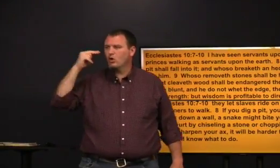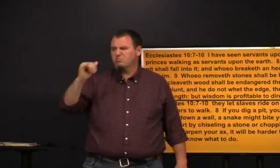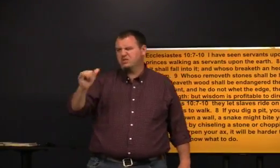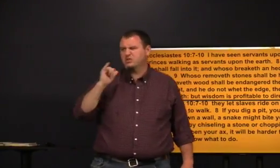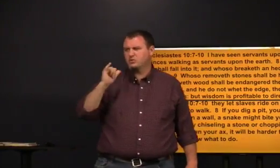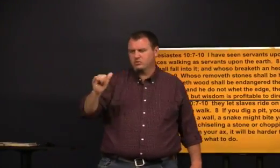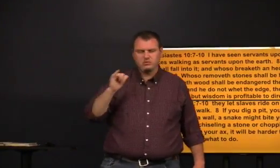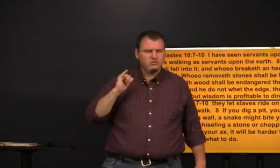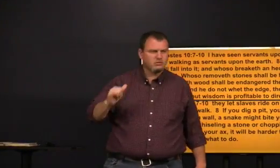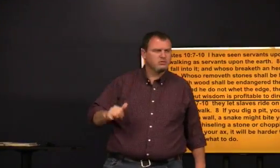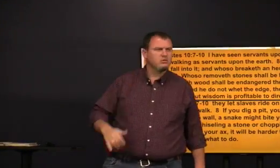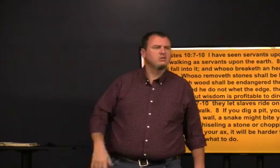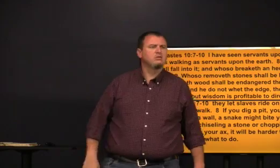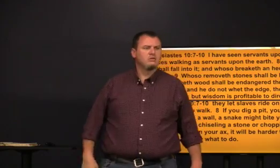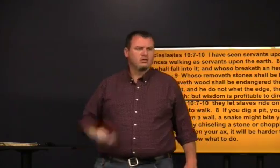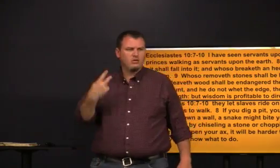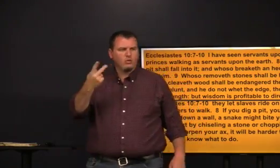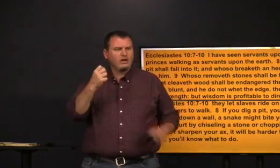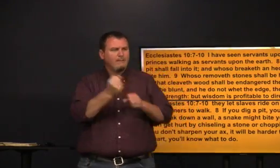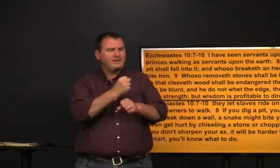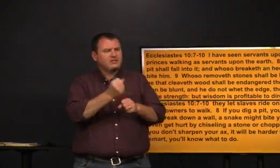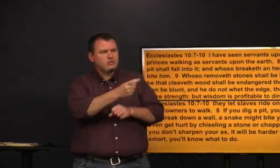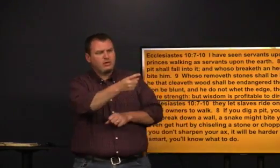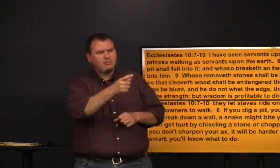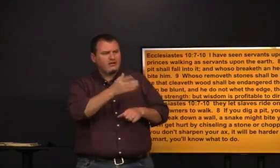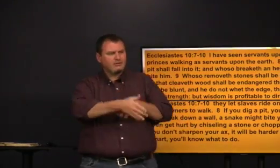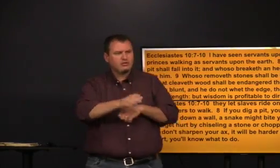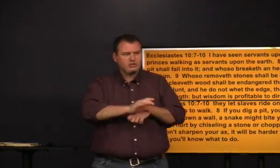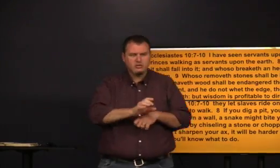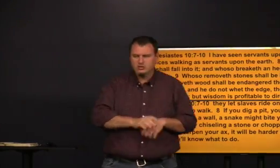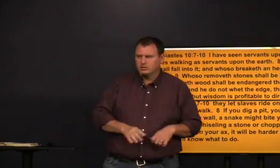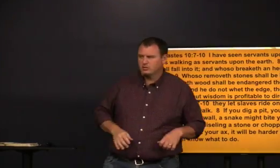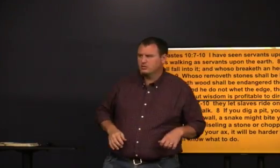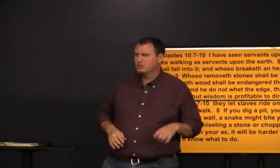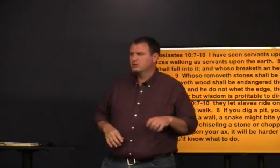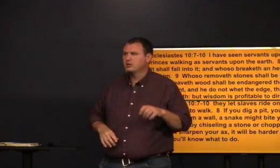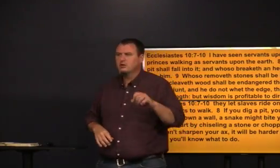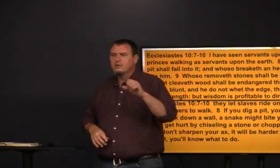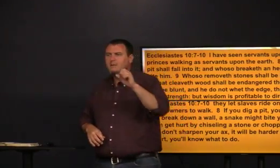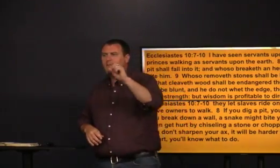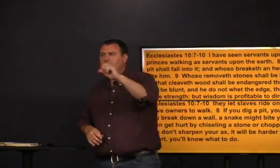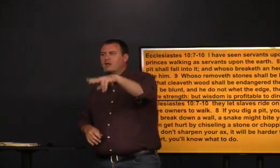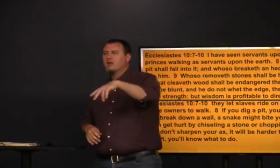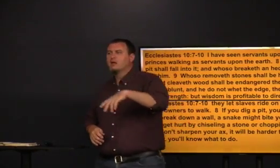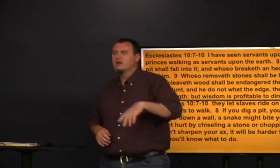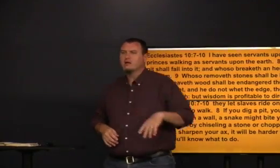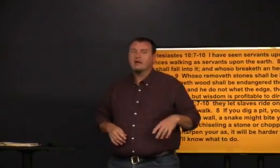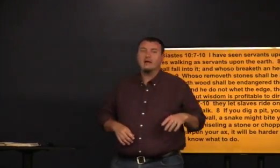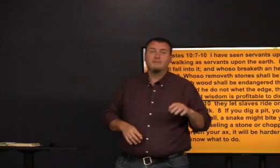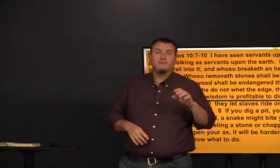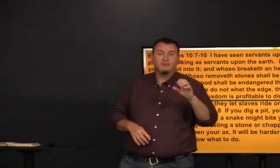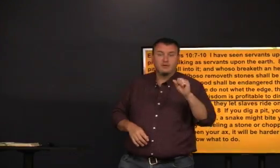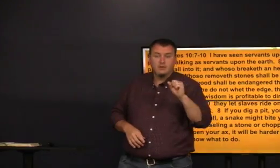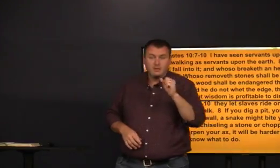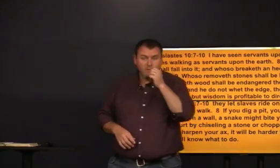Nicole, me too. We're going to beat you up at church. Okay.